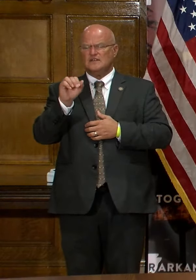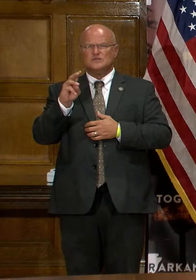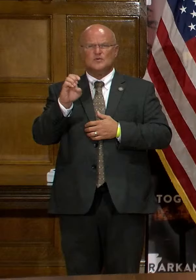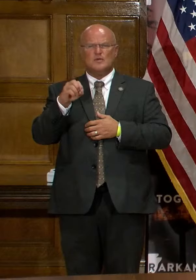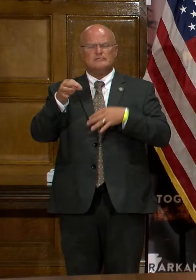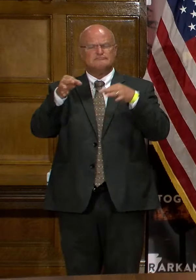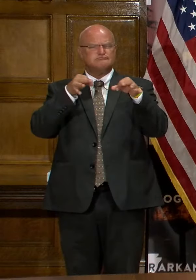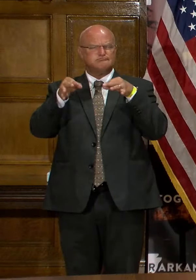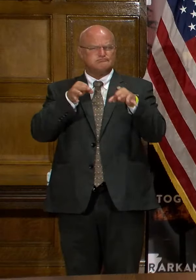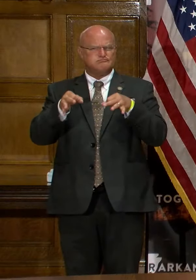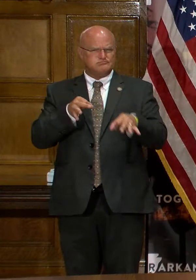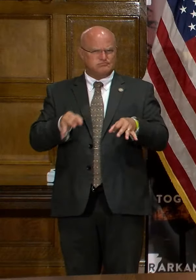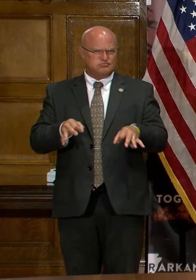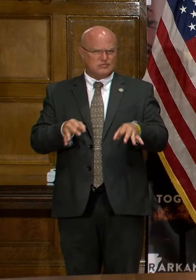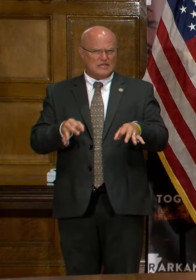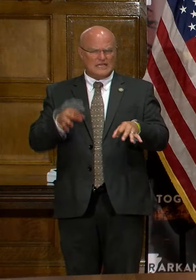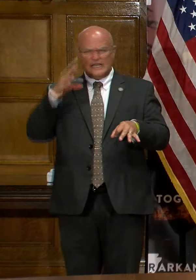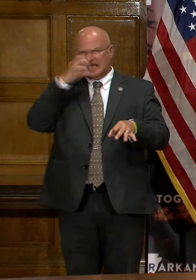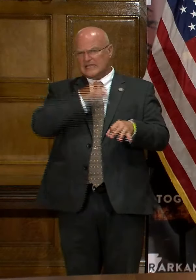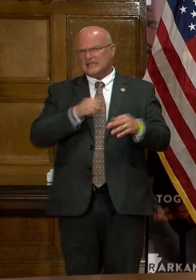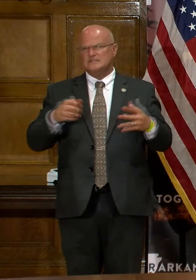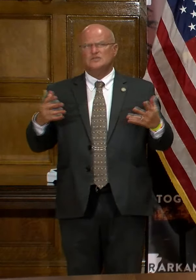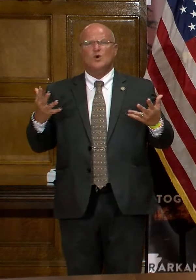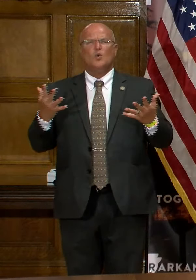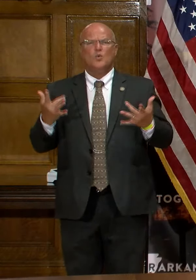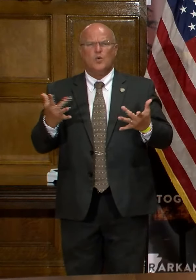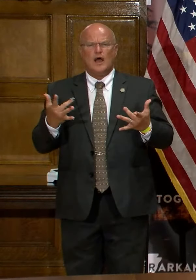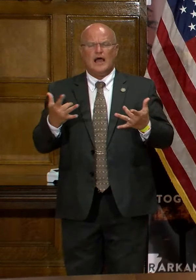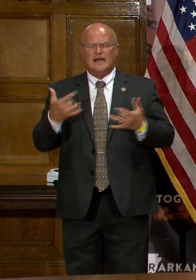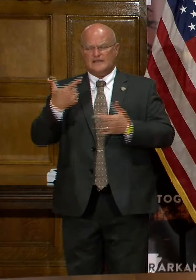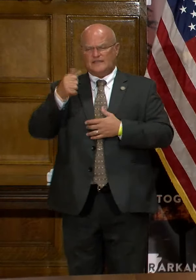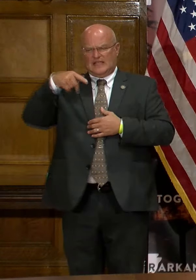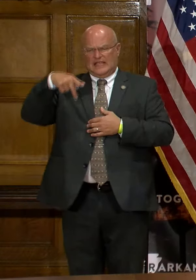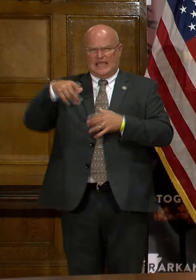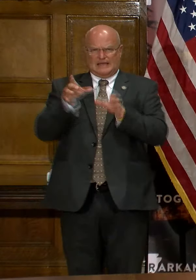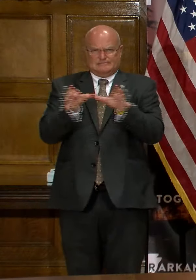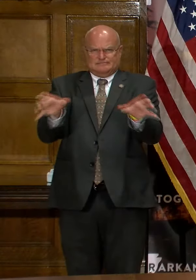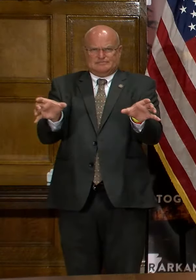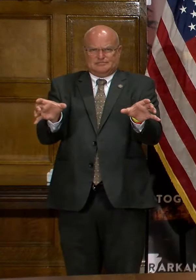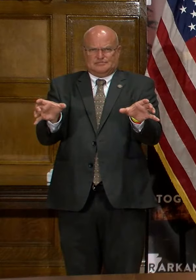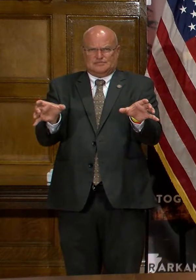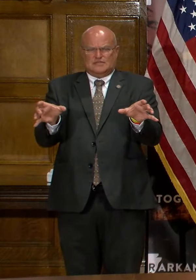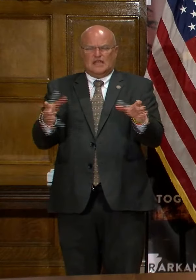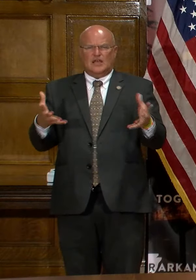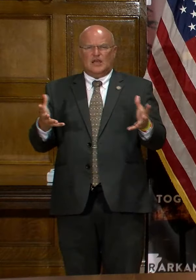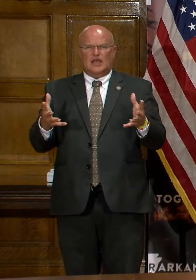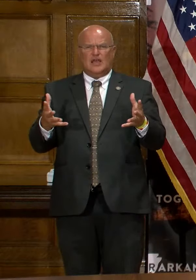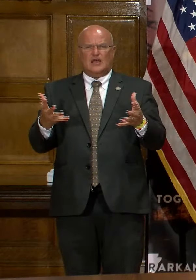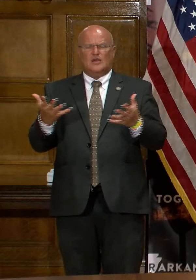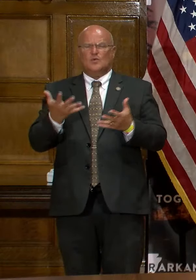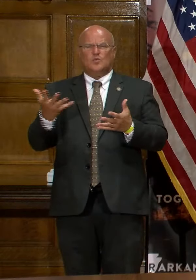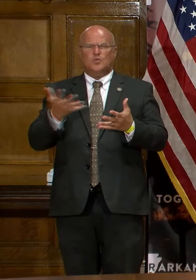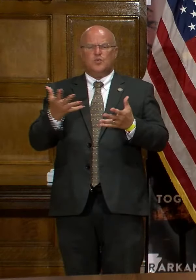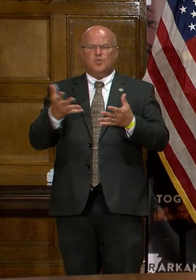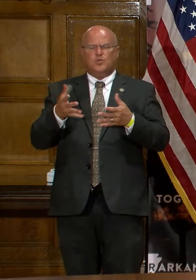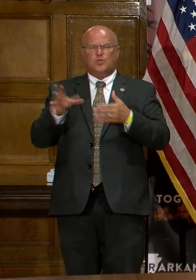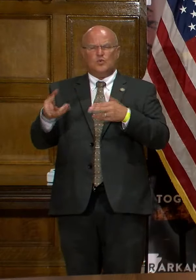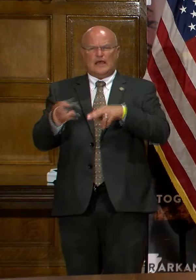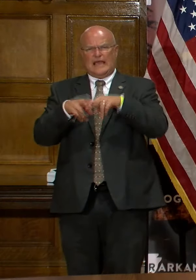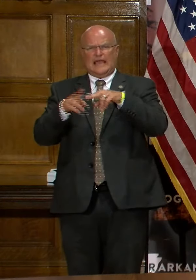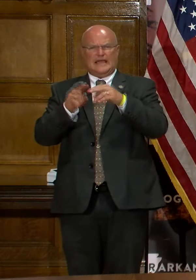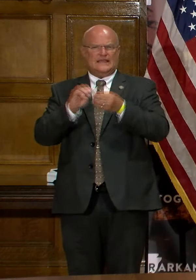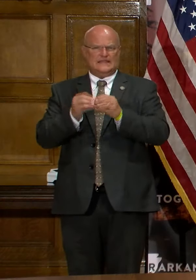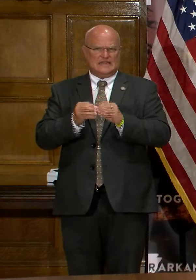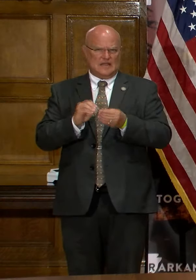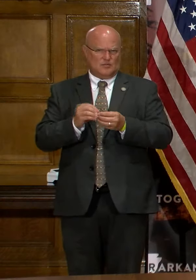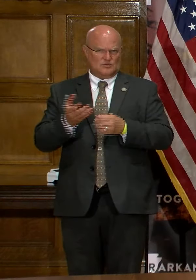kind of explain, I guess, why is there that gap, and is there anything that's being worked on to have those numbers